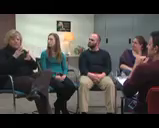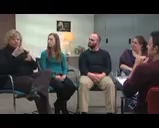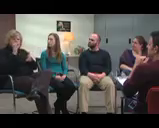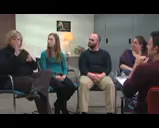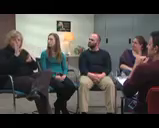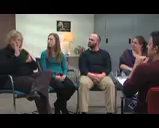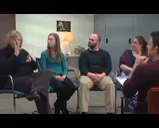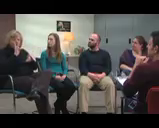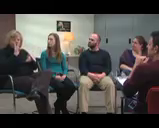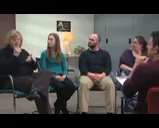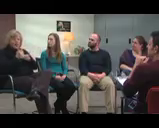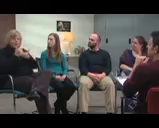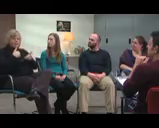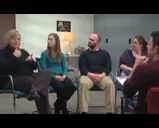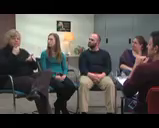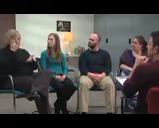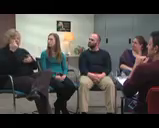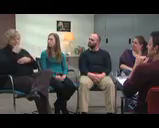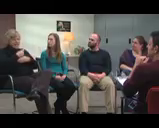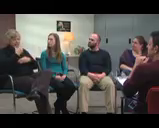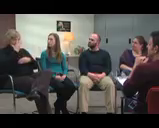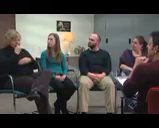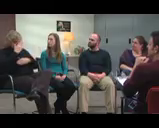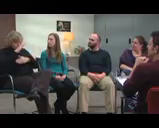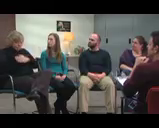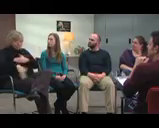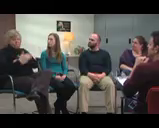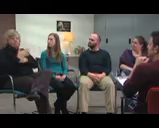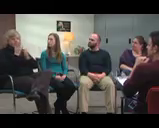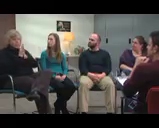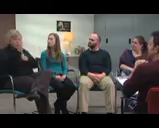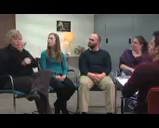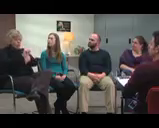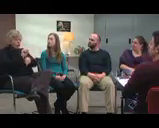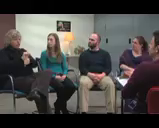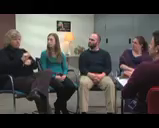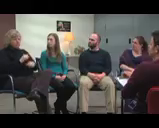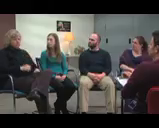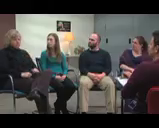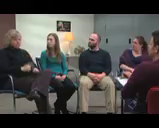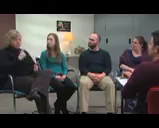water. And I do better and I sleep better and I can go to work. That helps.